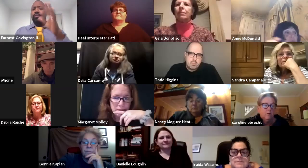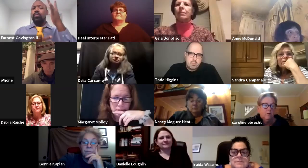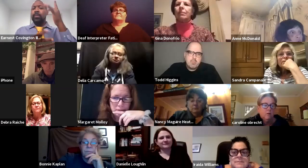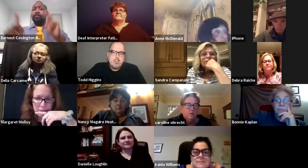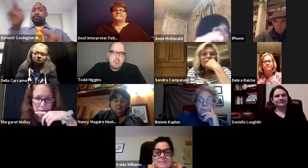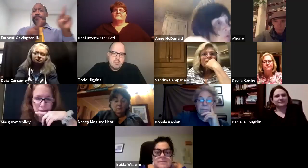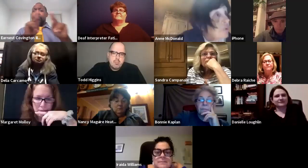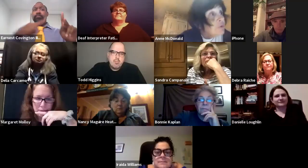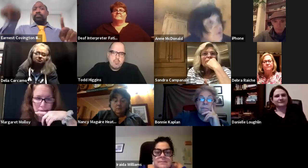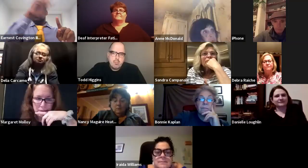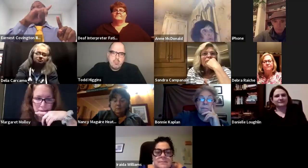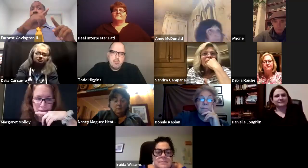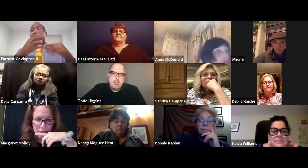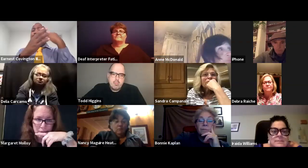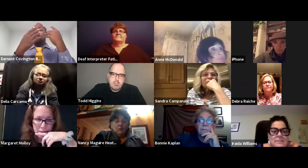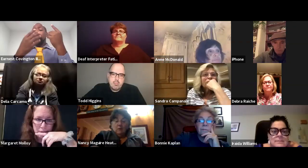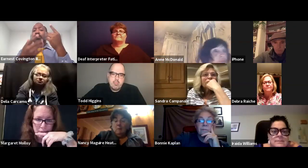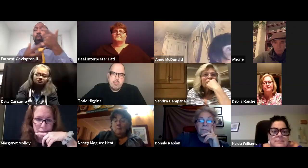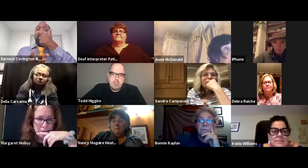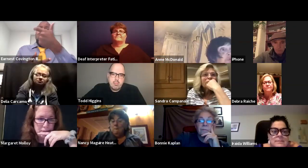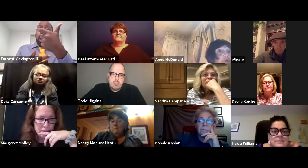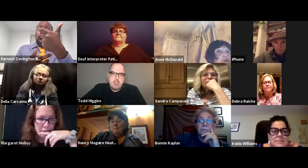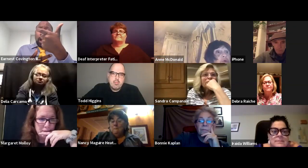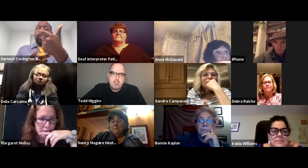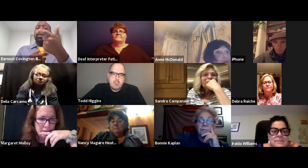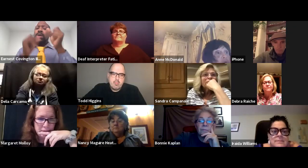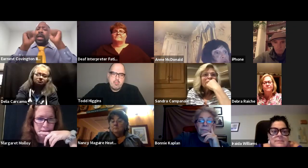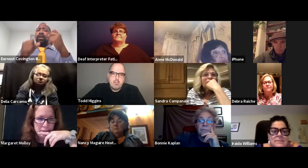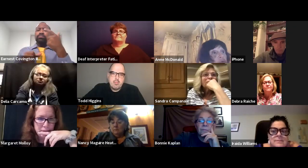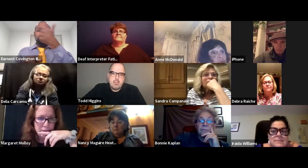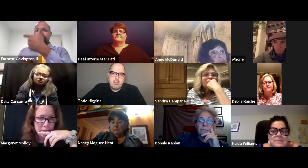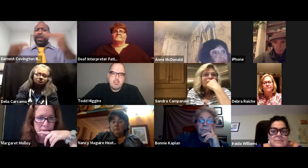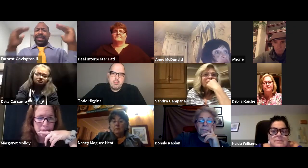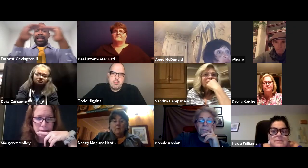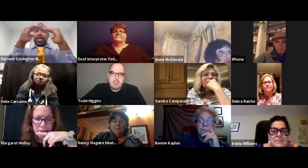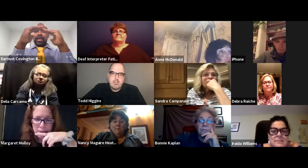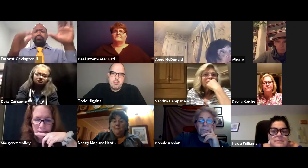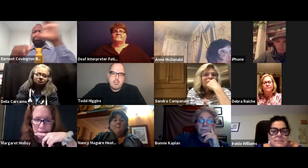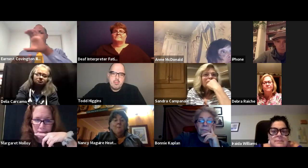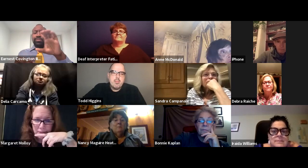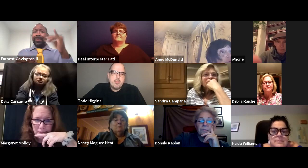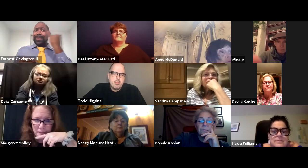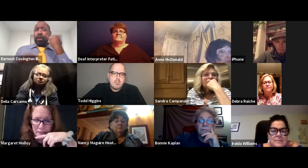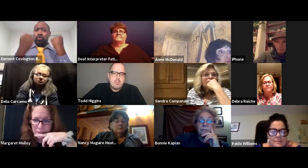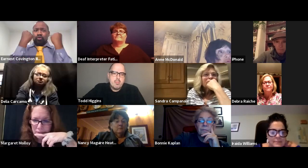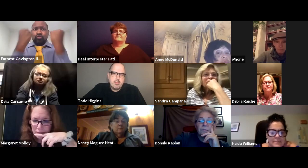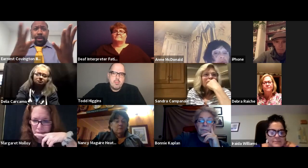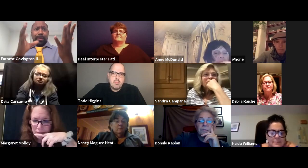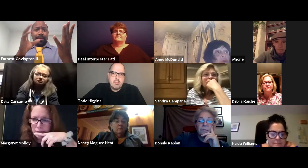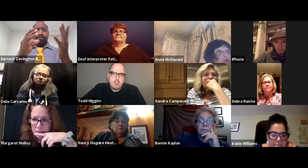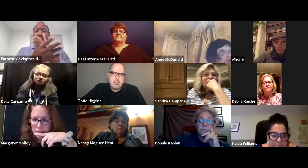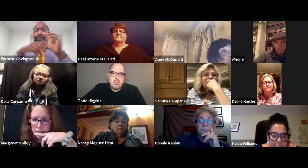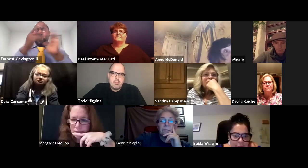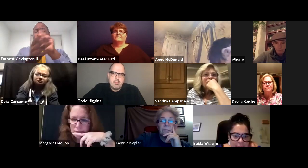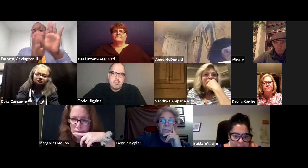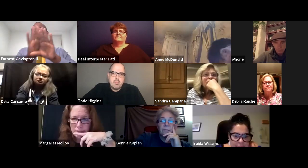only 4 cameras open at any given time, it'll be easier for the viewers and everyone will have